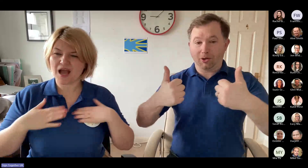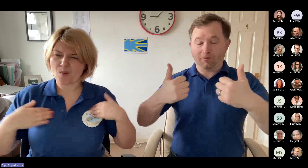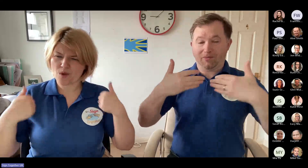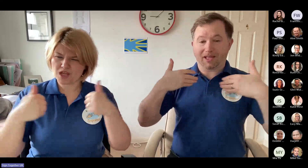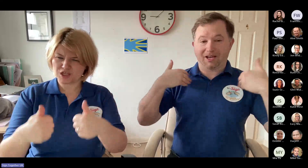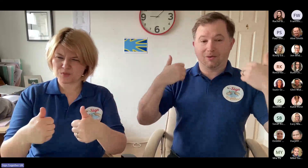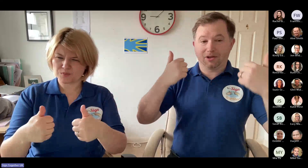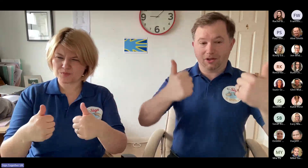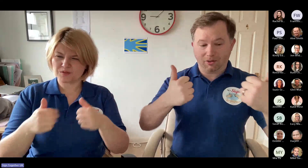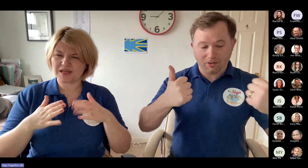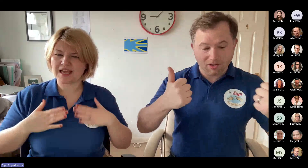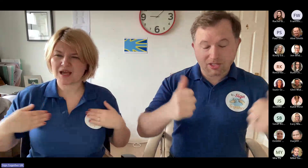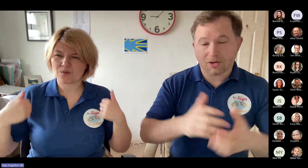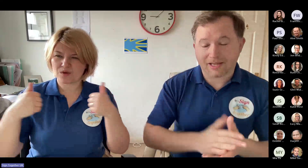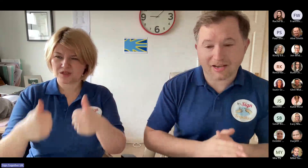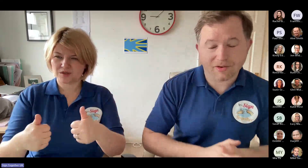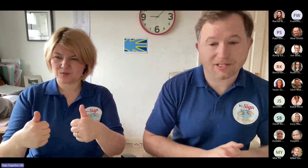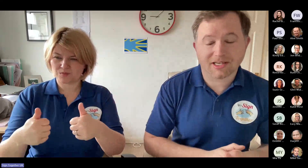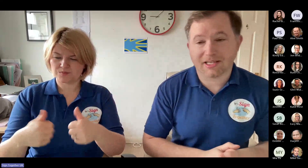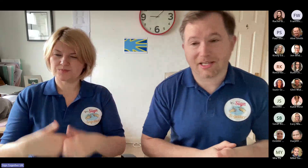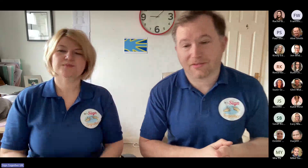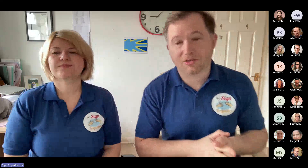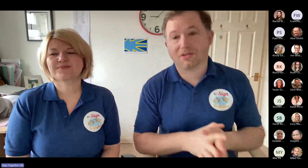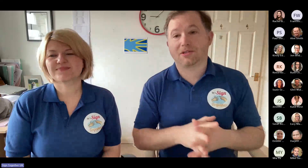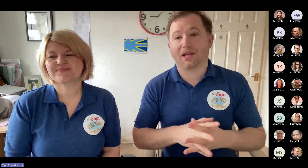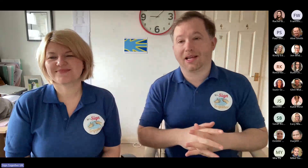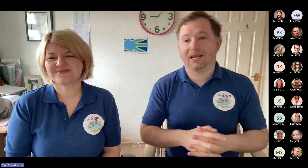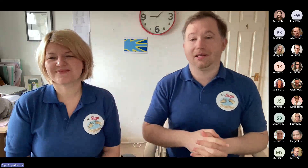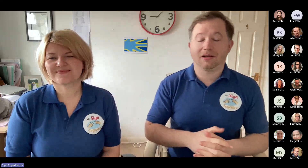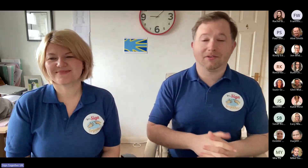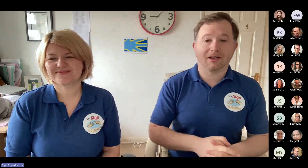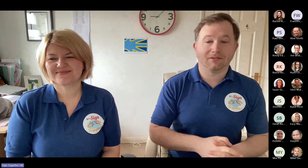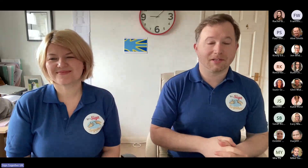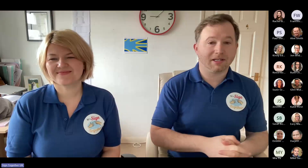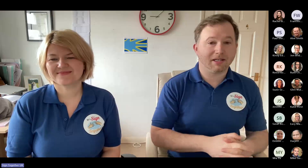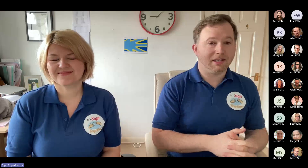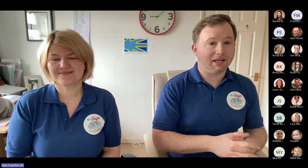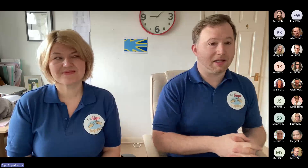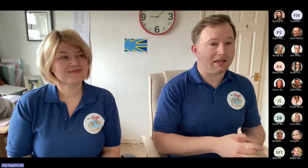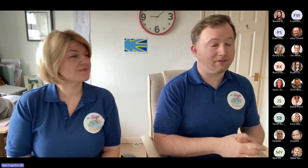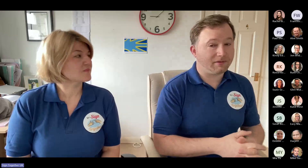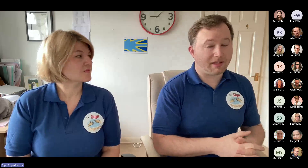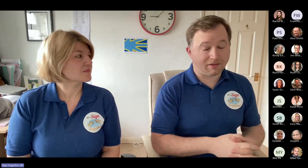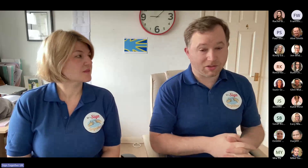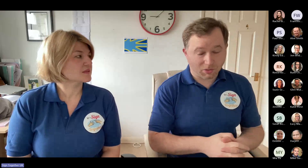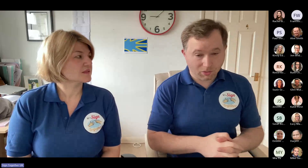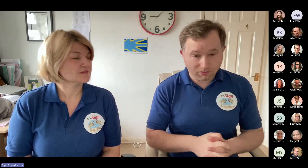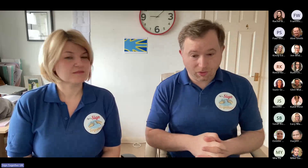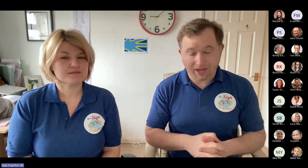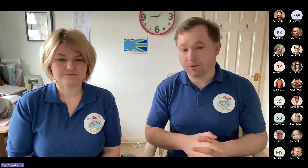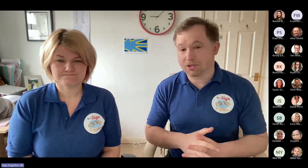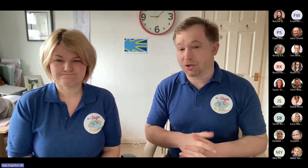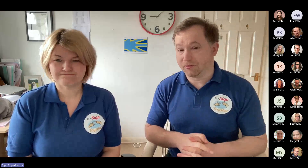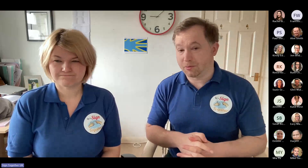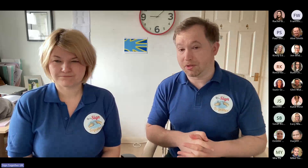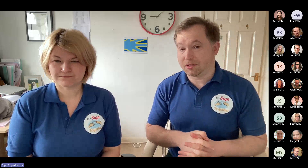you? How are you? So again, if you see any deaf students in and around the school, or anyone who's non-verbal that